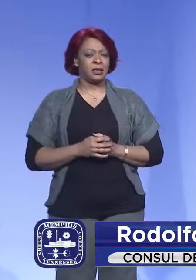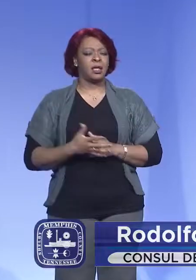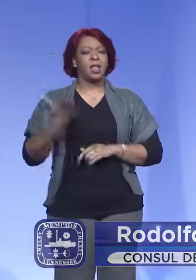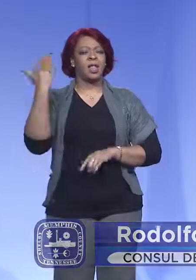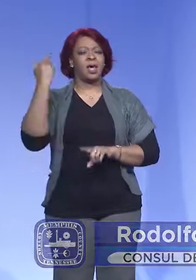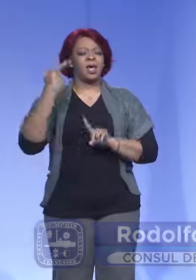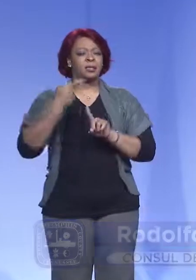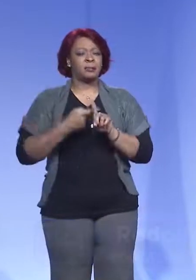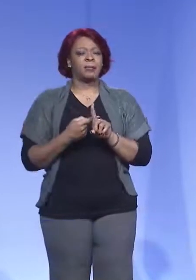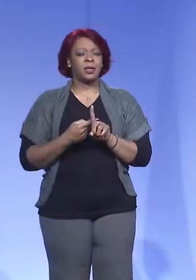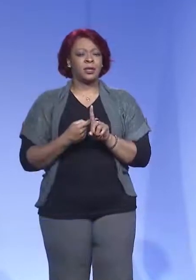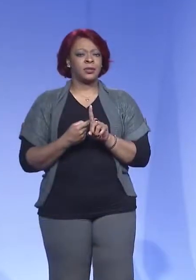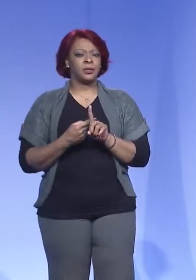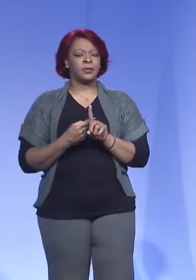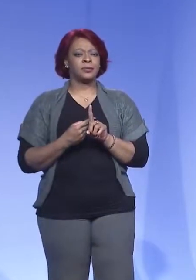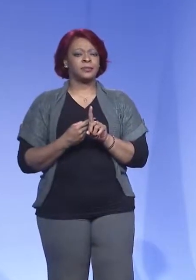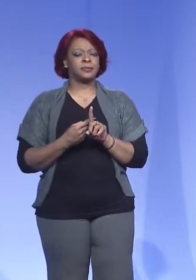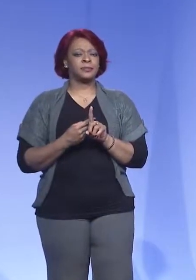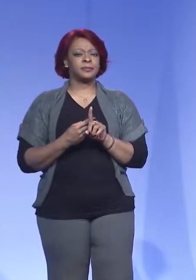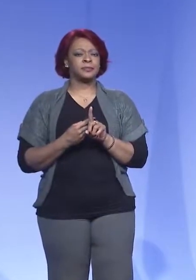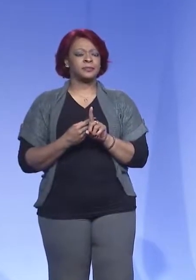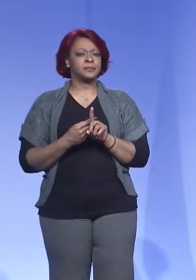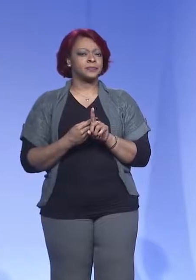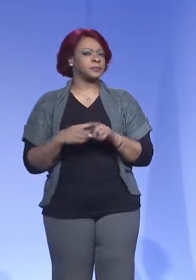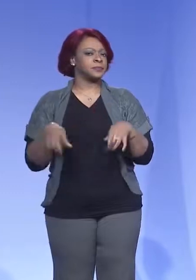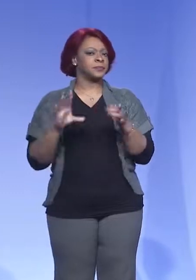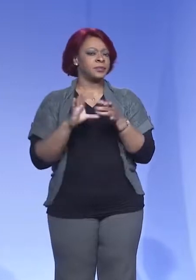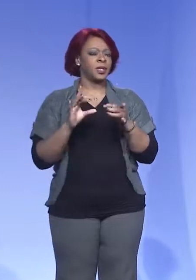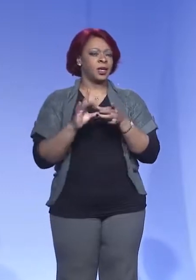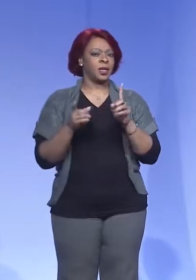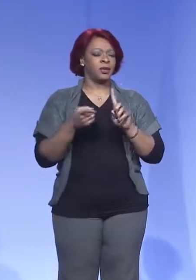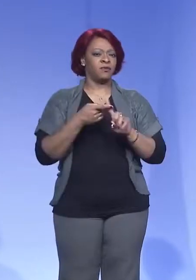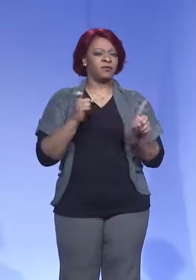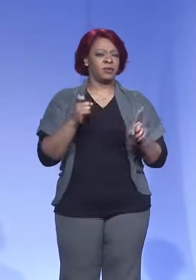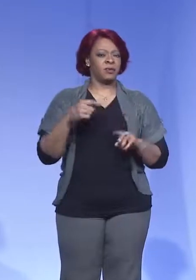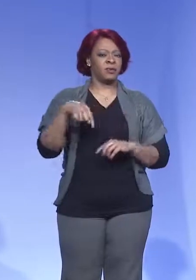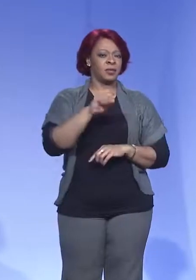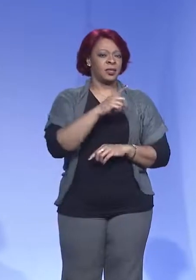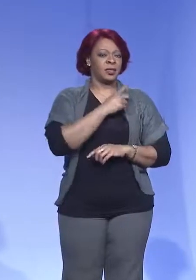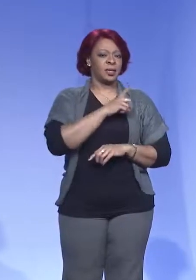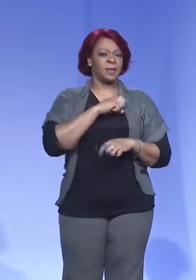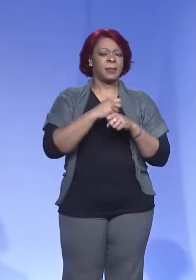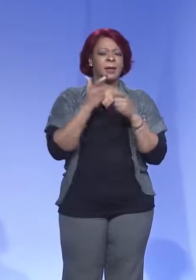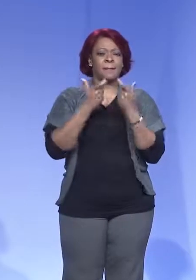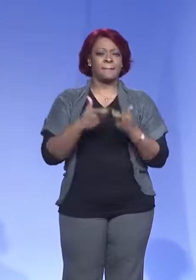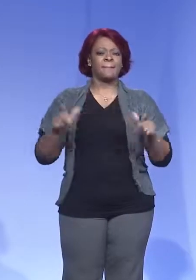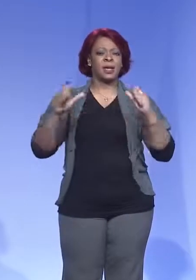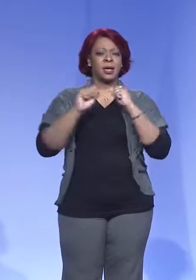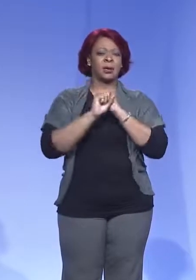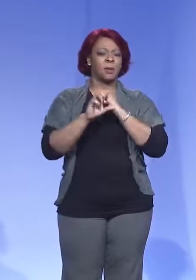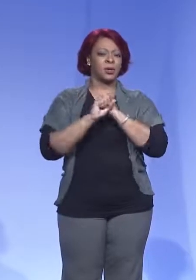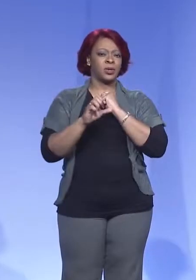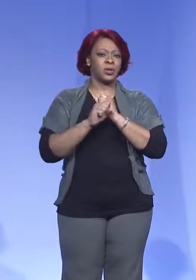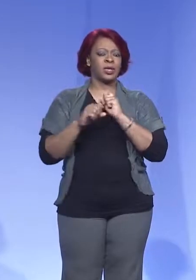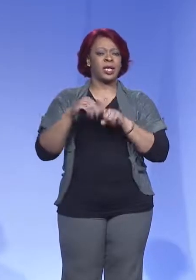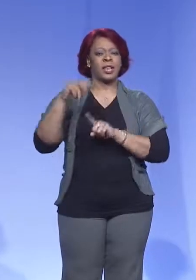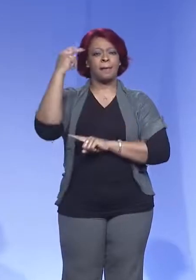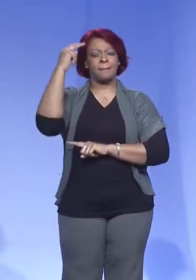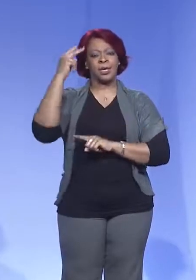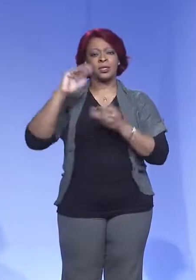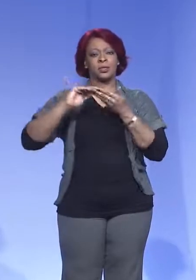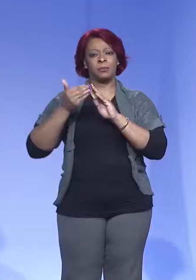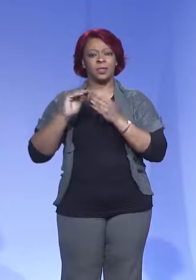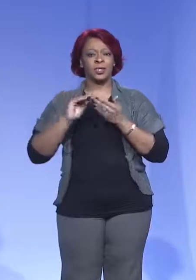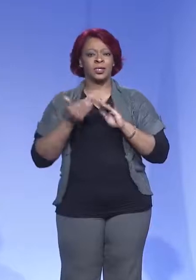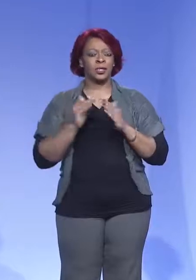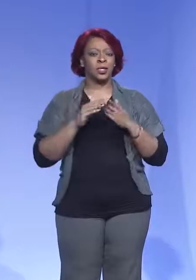month, a statement of a governor of Nebraska created a big commotion in the Mexican community in Nebraska